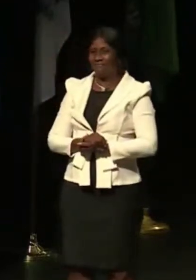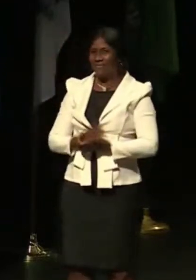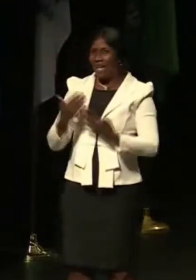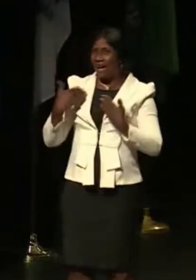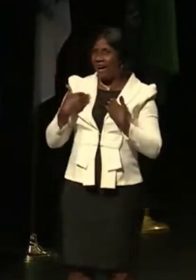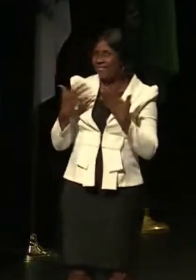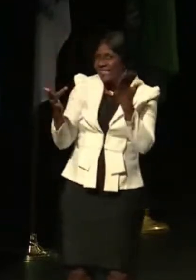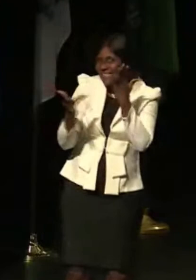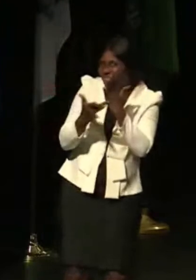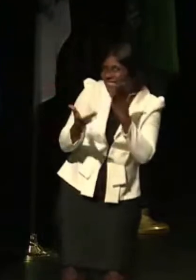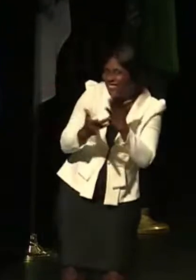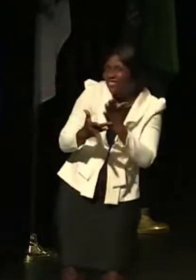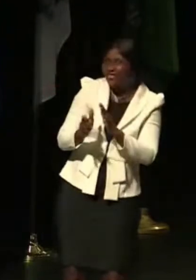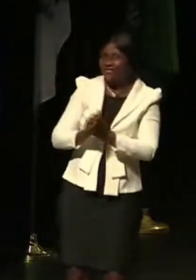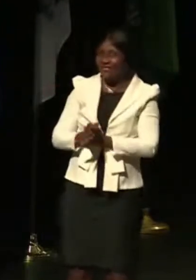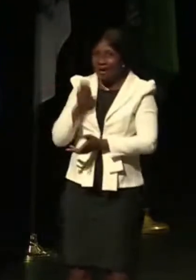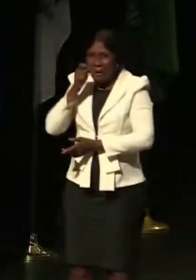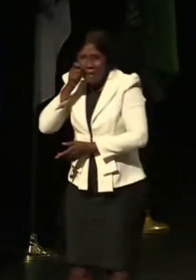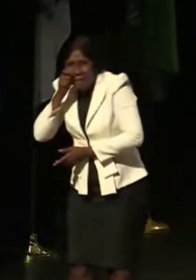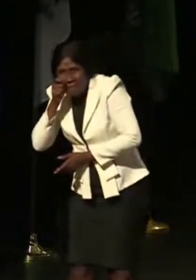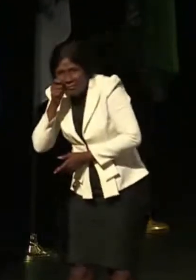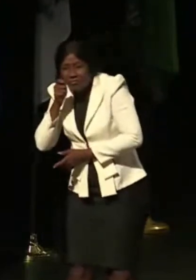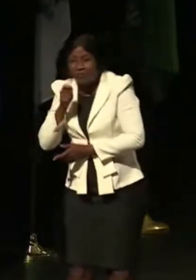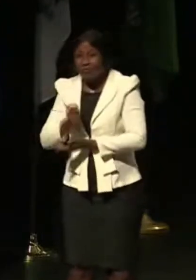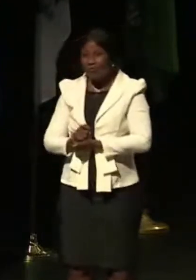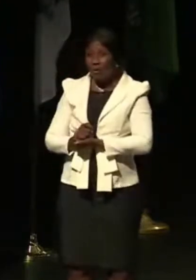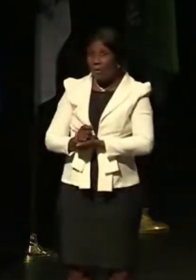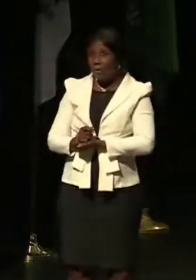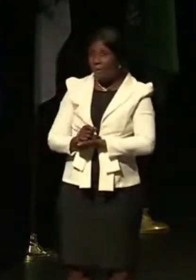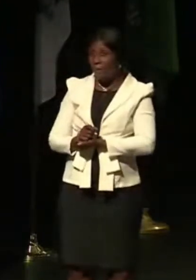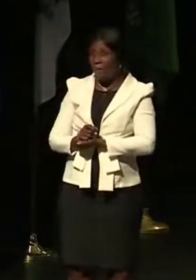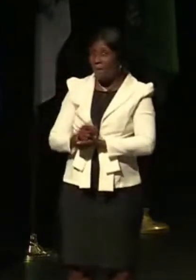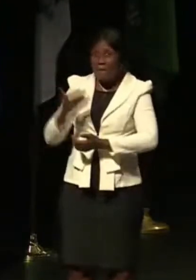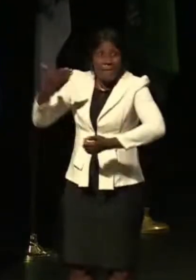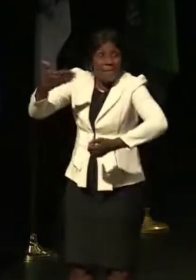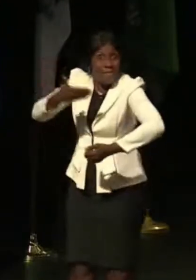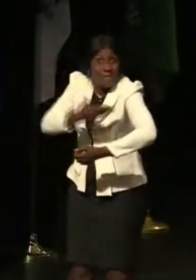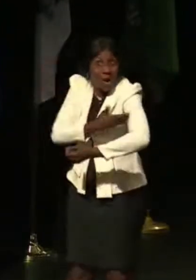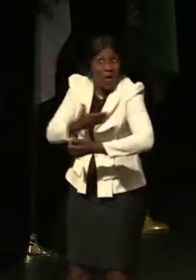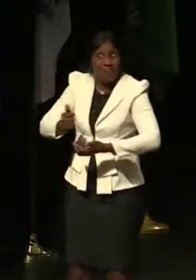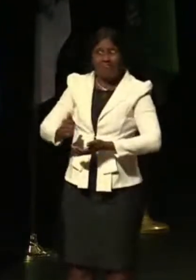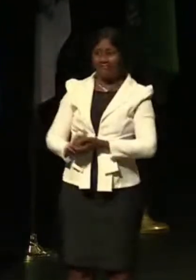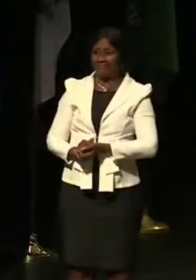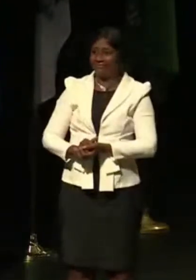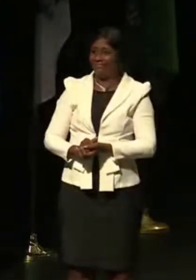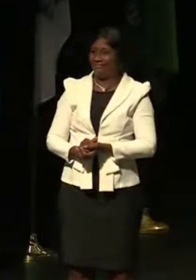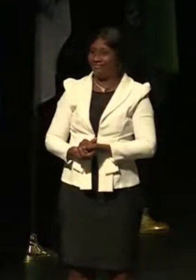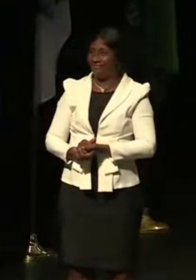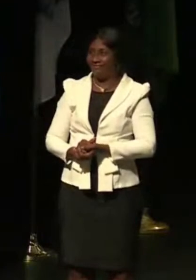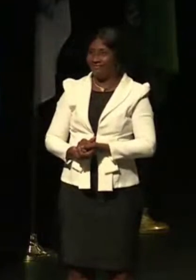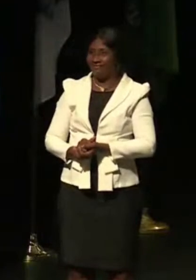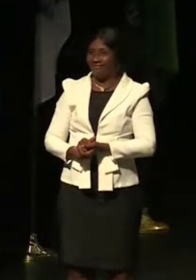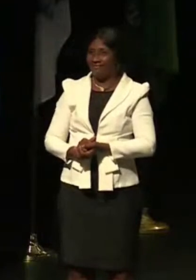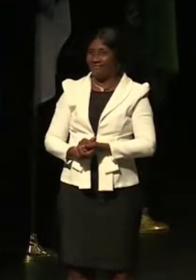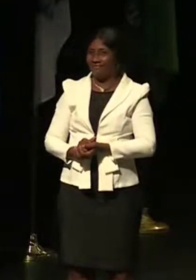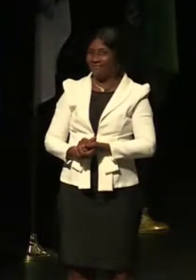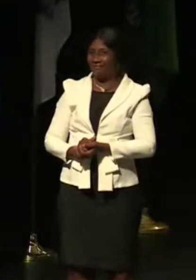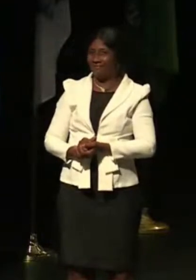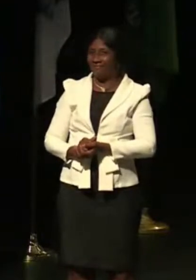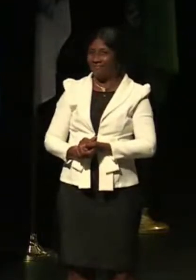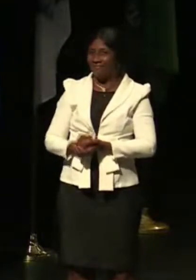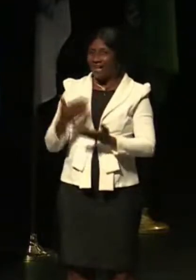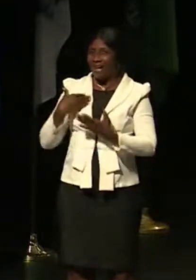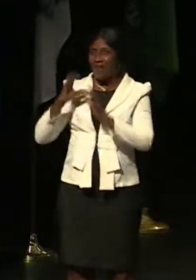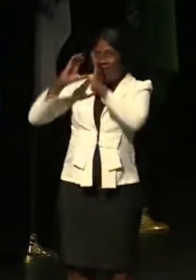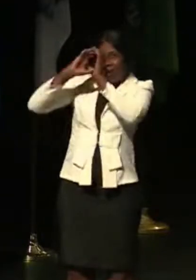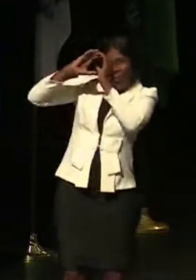electronic microscope that could look 500,000 times into the smallest particle, and the new James Webb telescope